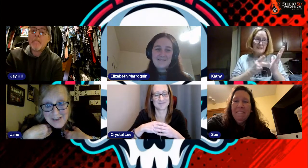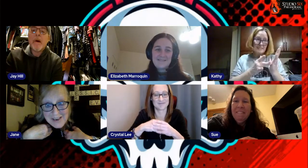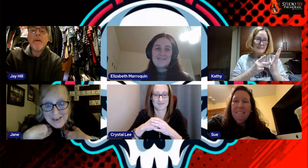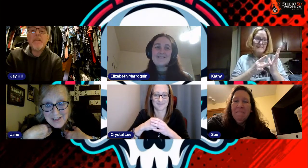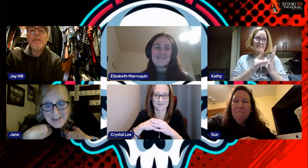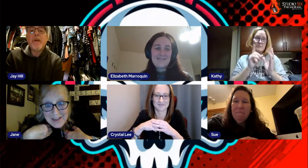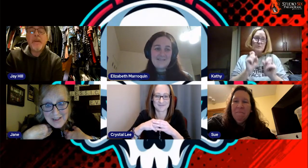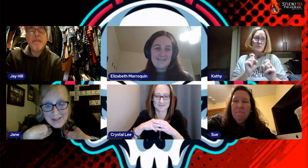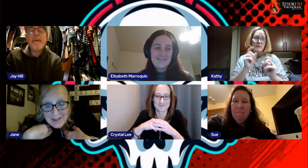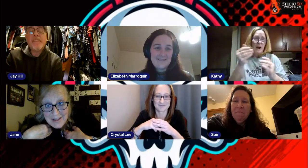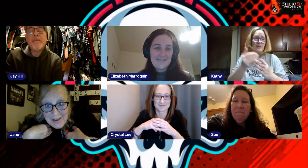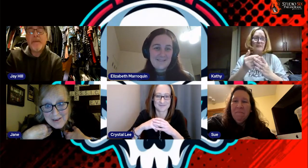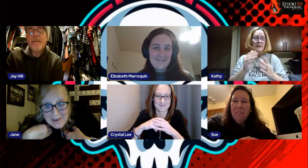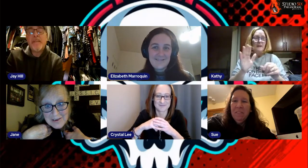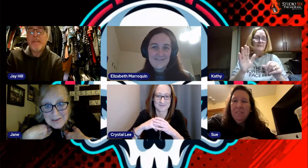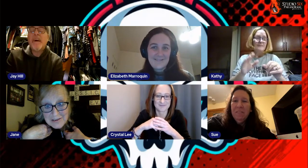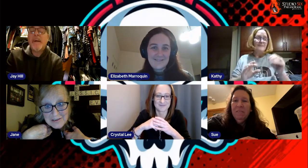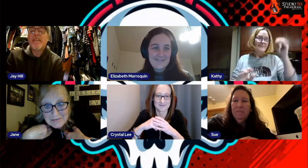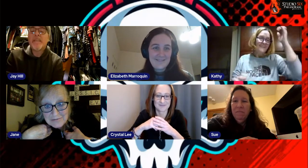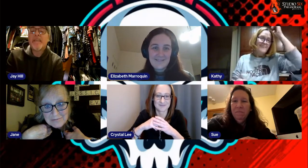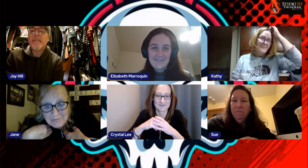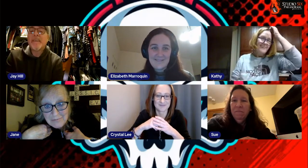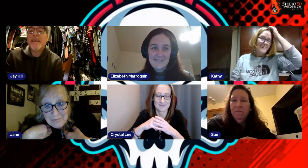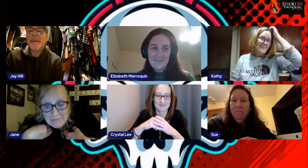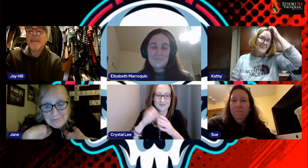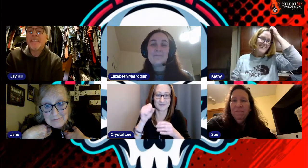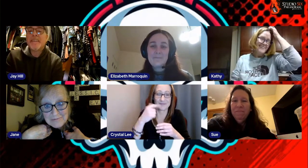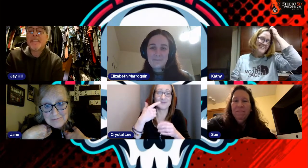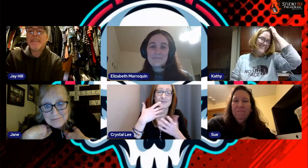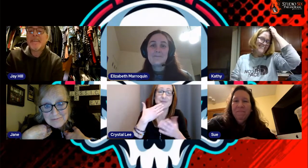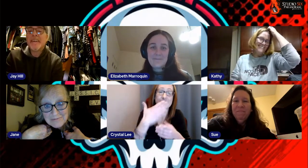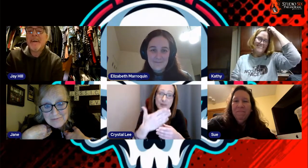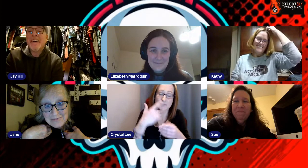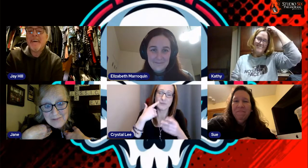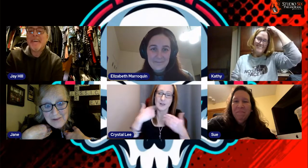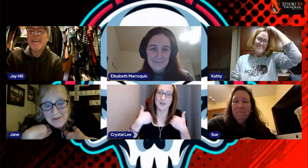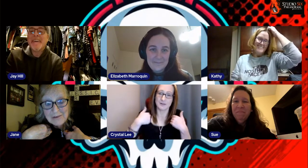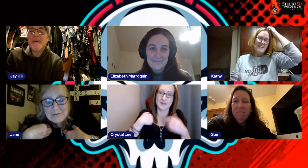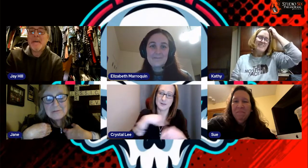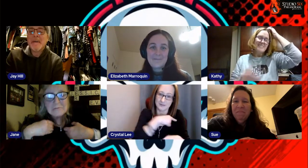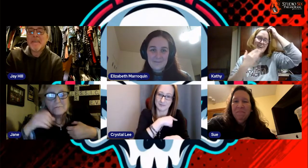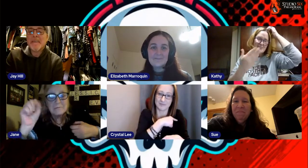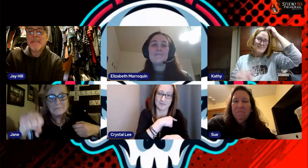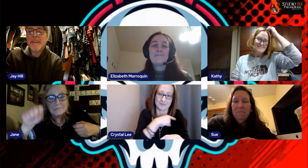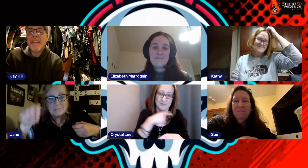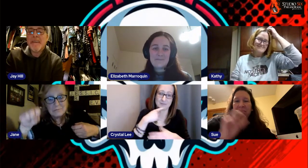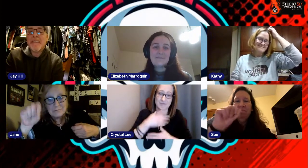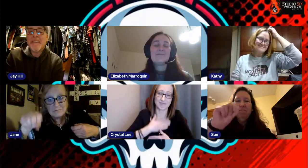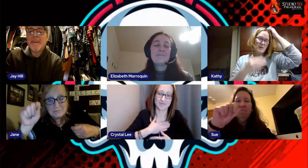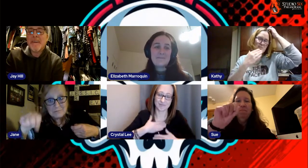Because technically, but you did tonight, so yeah. Yeah.